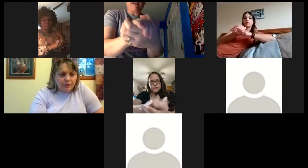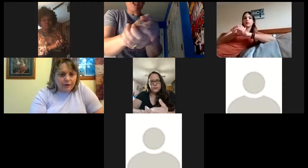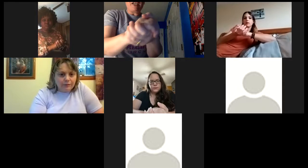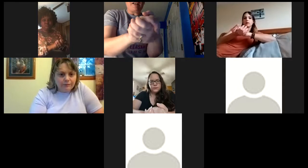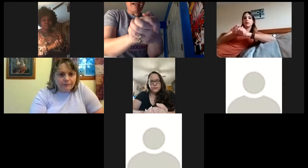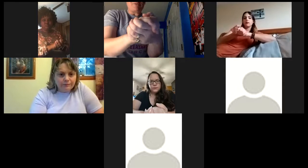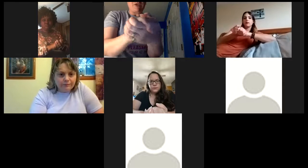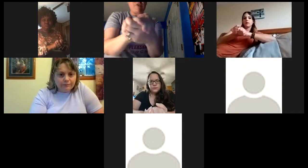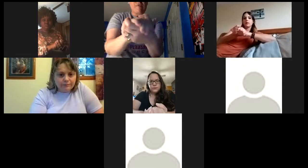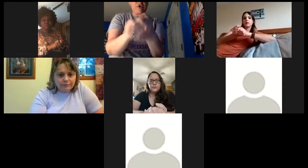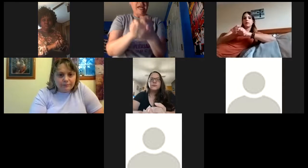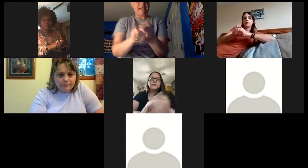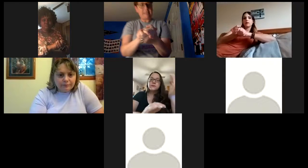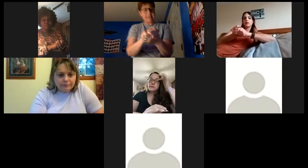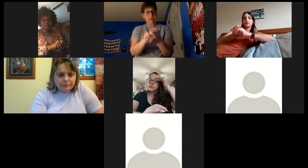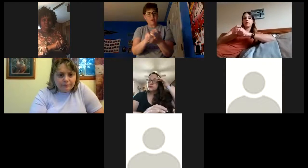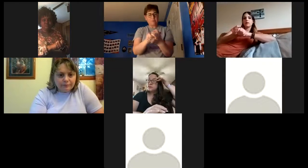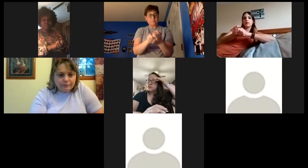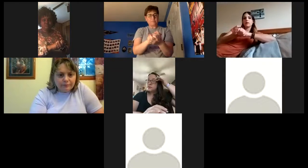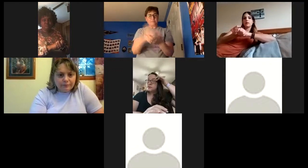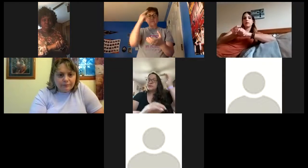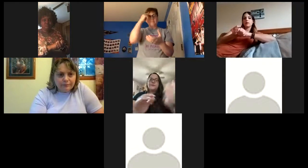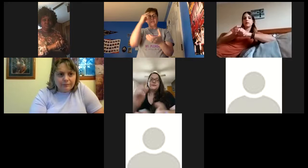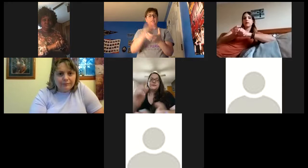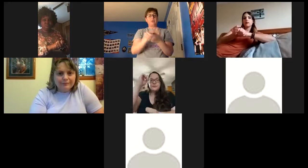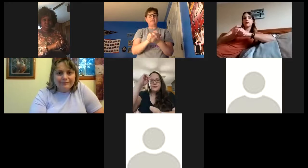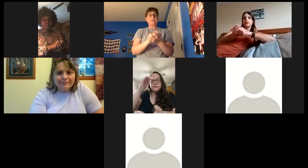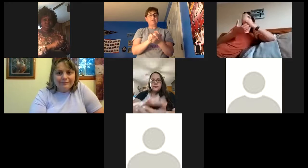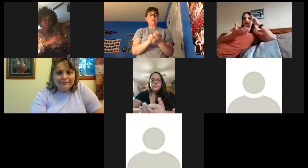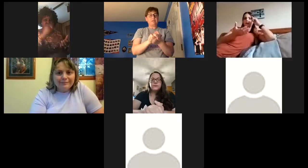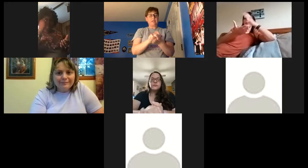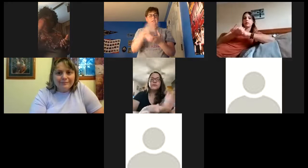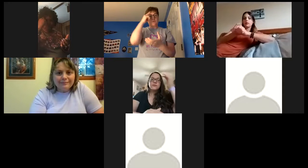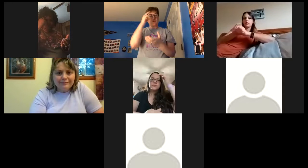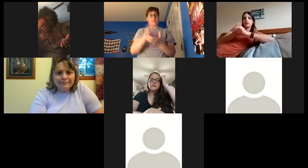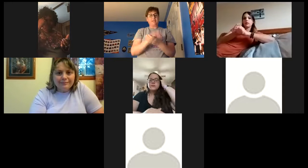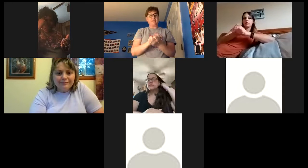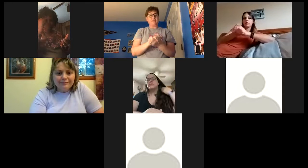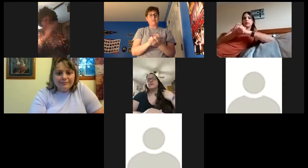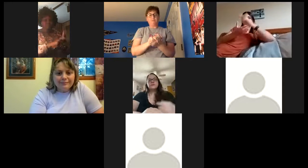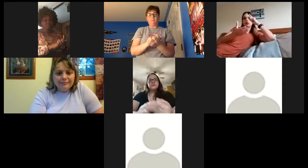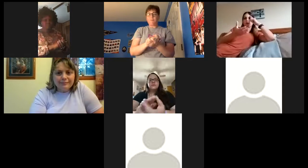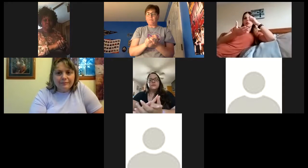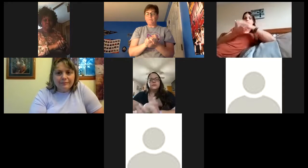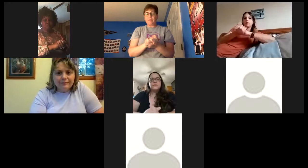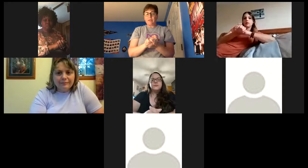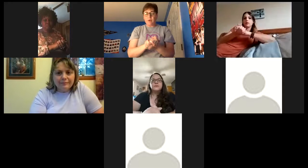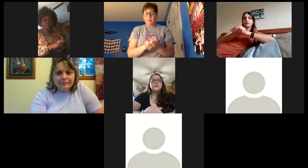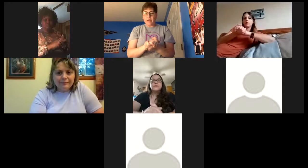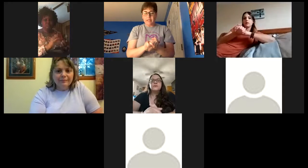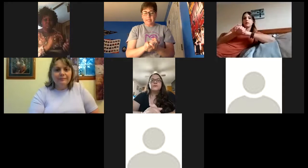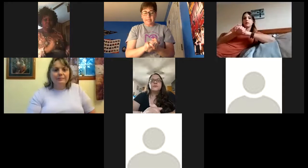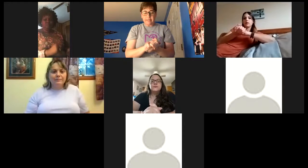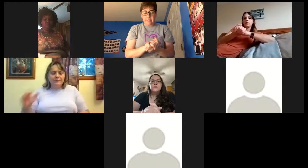of clasping your hands together. So believe. It's what you believe.